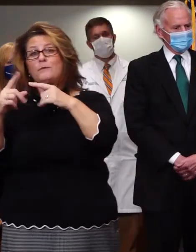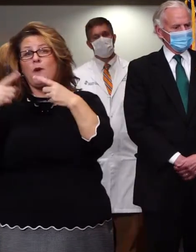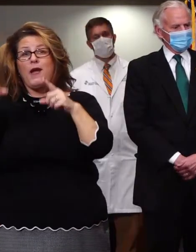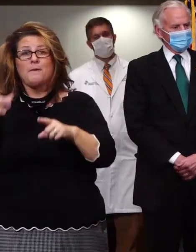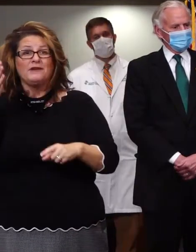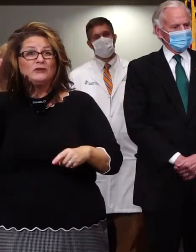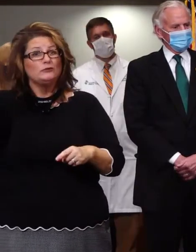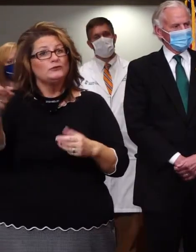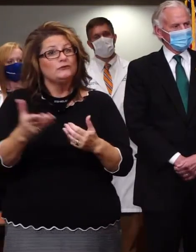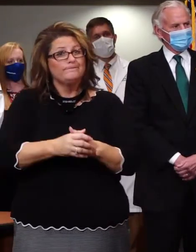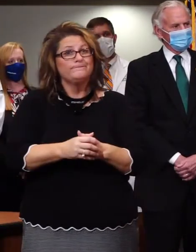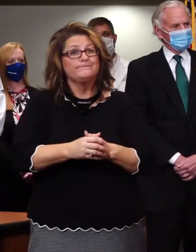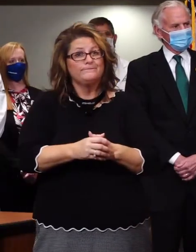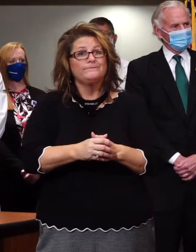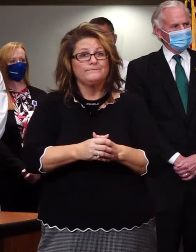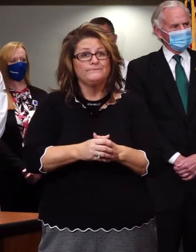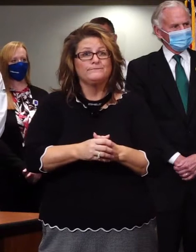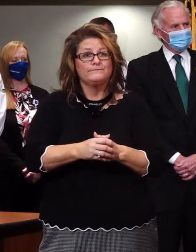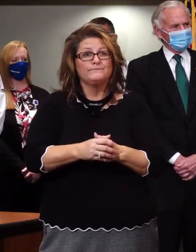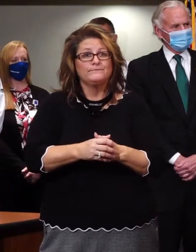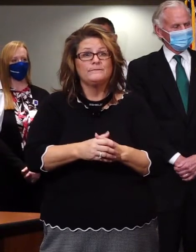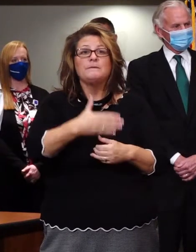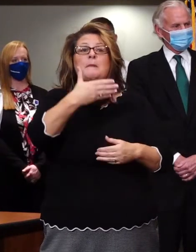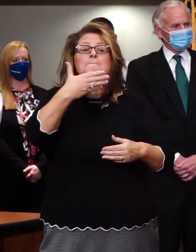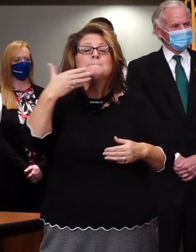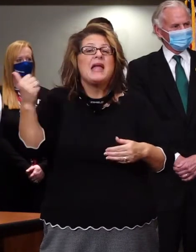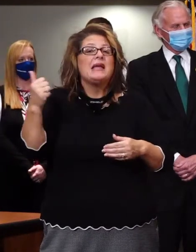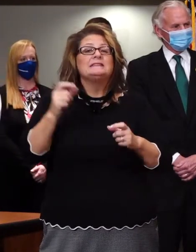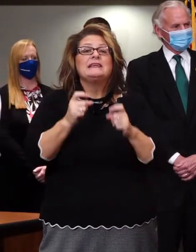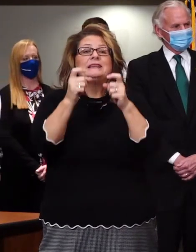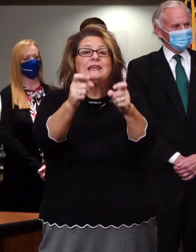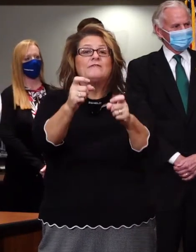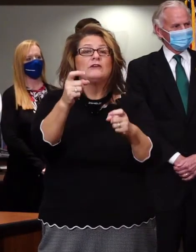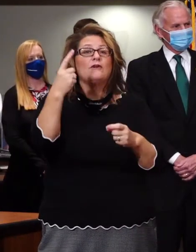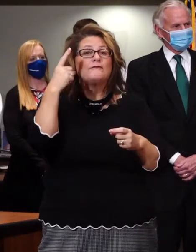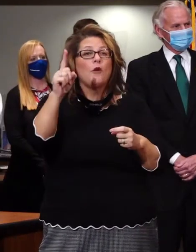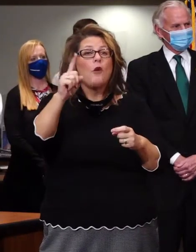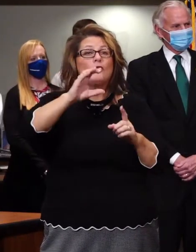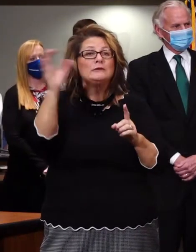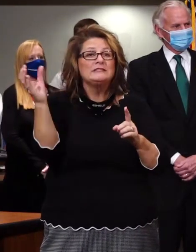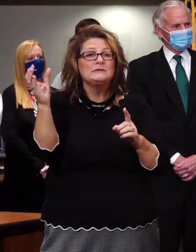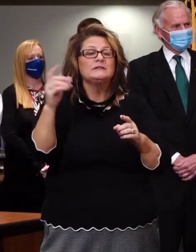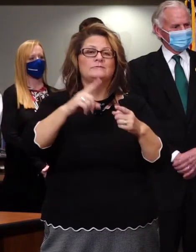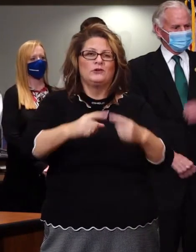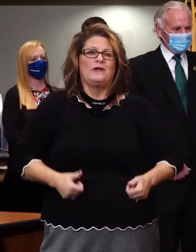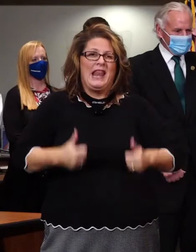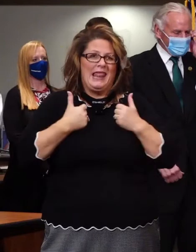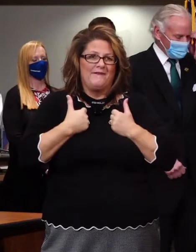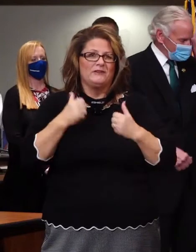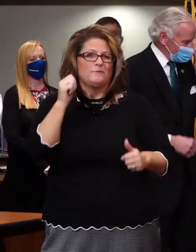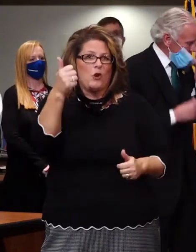For me, this year, the best possible holiday gift is the gift of a safe tomorrow. Thank